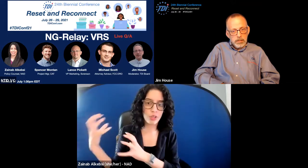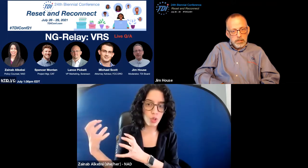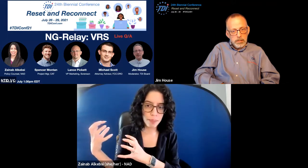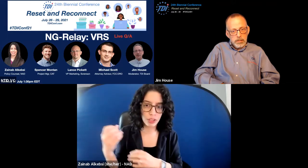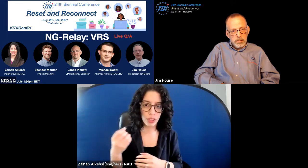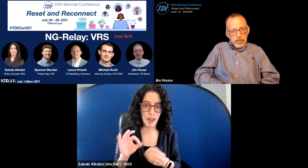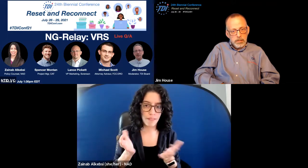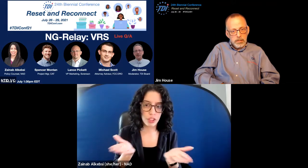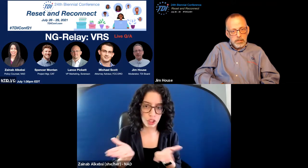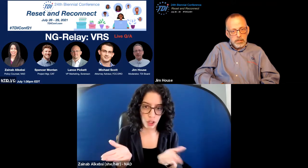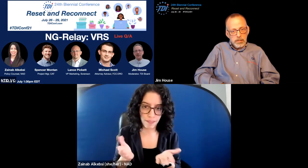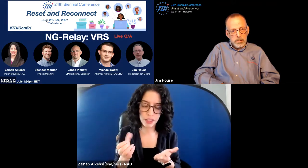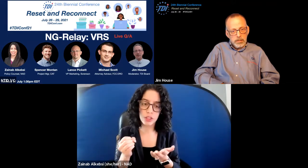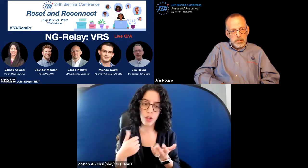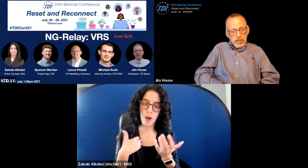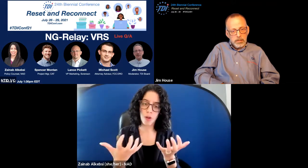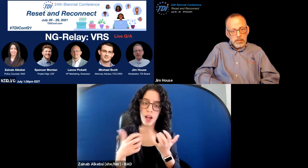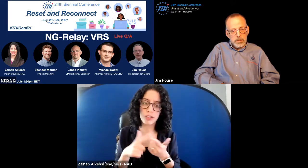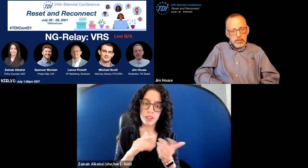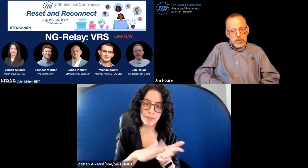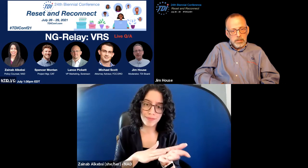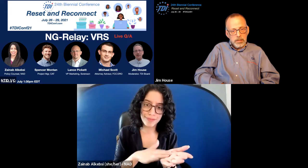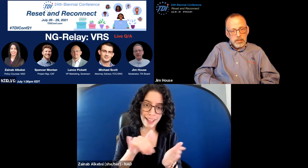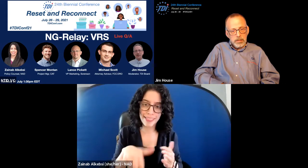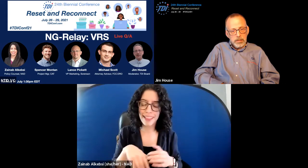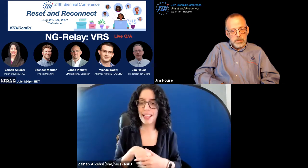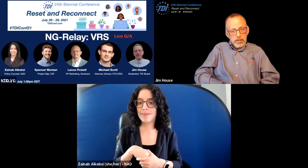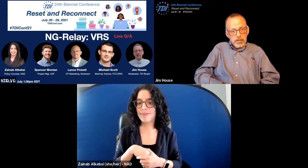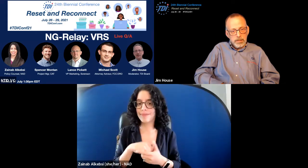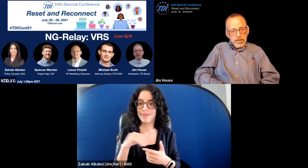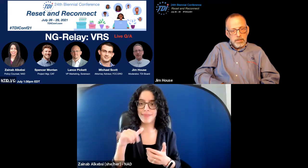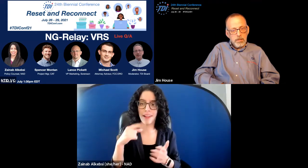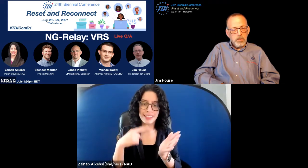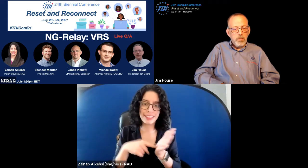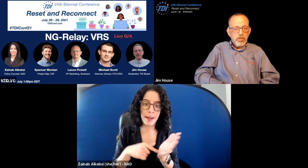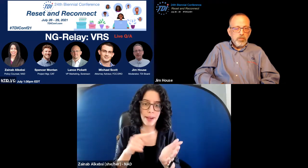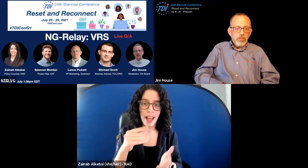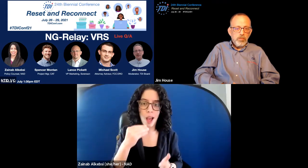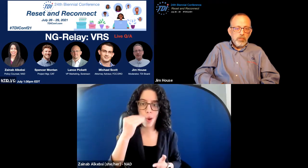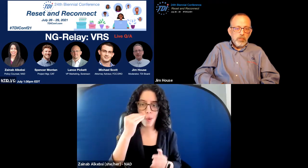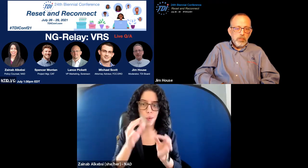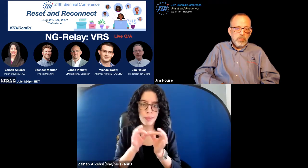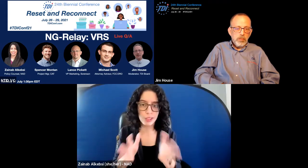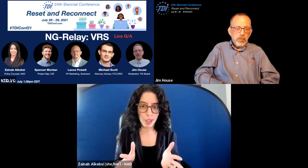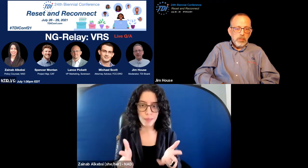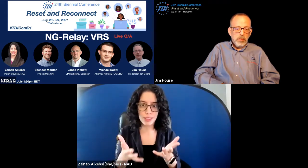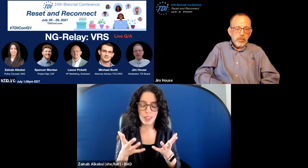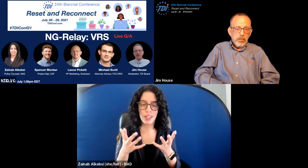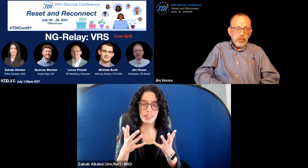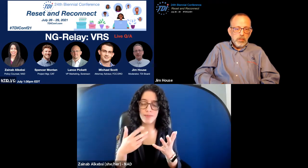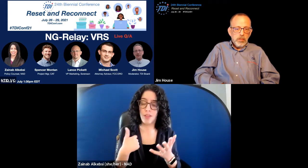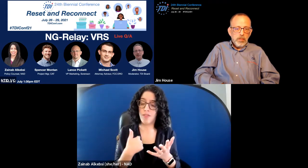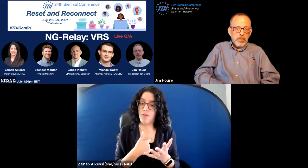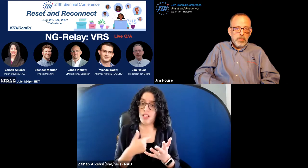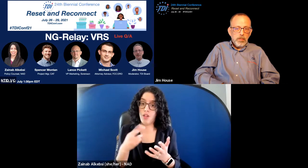of waivers to minimize the disruption of the relay service system. So I really want to applaud them for that. For example, like